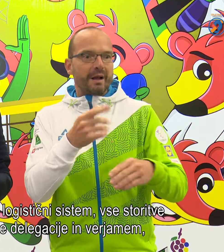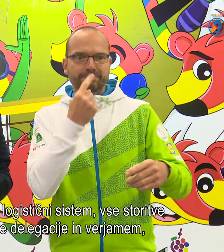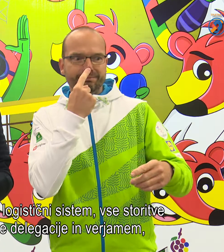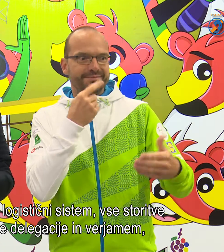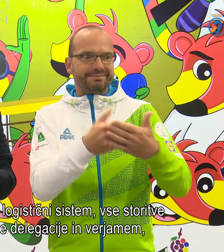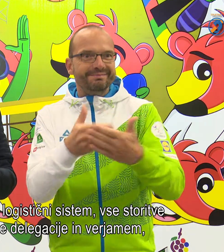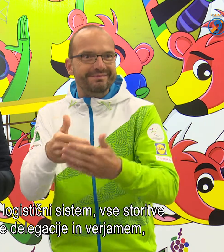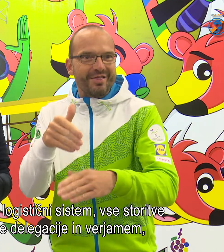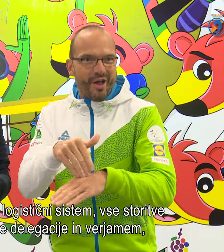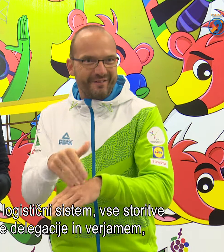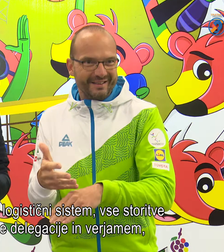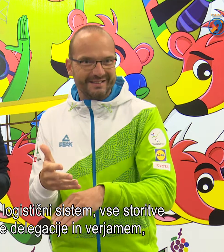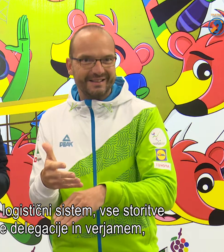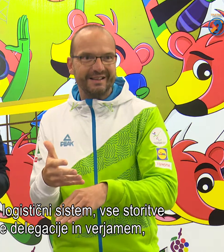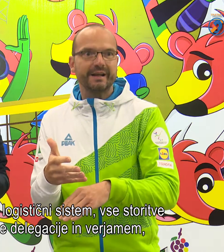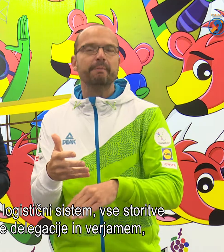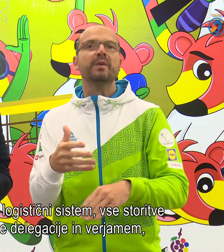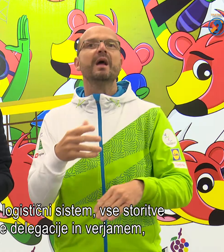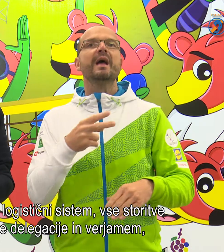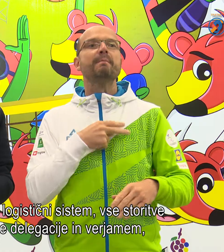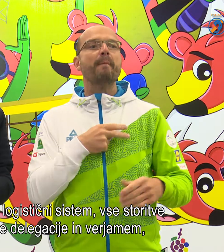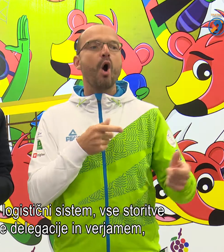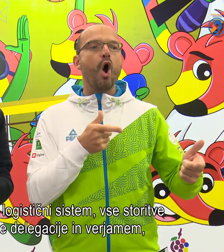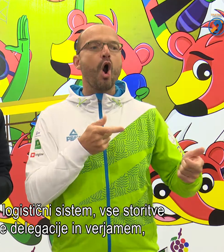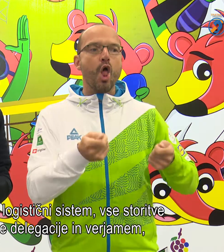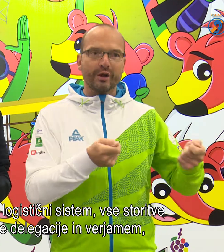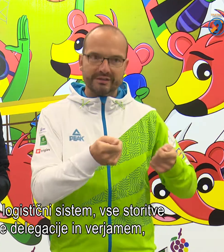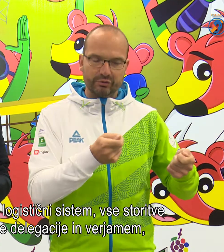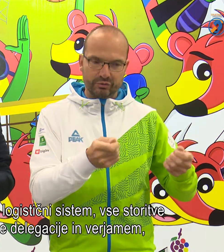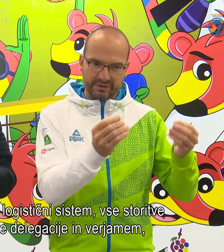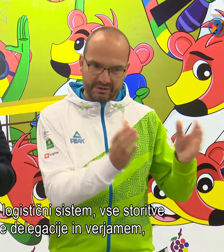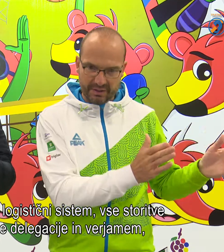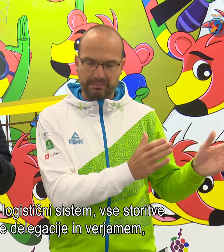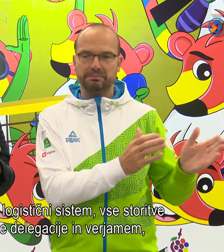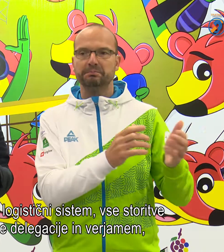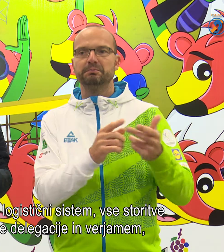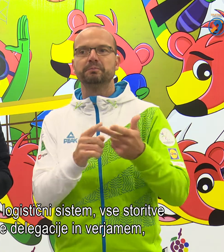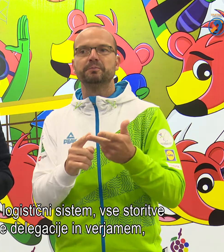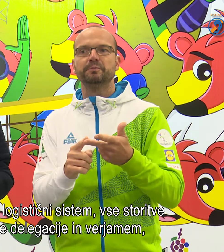Of course, we have the logistics system. We have the all